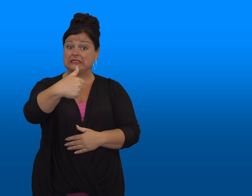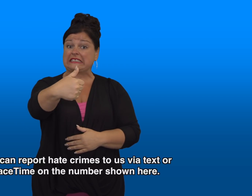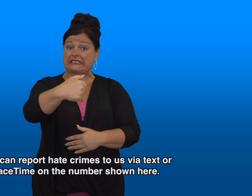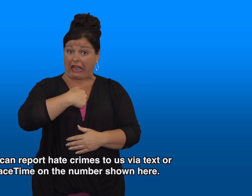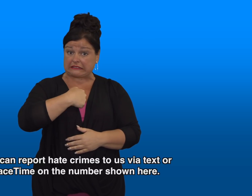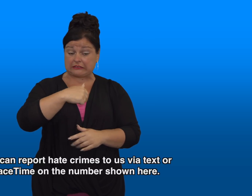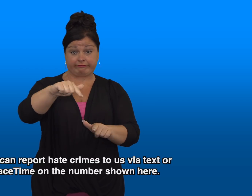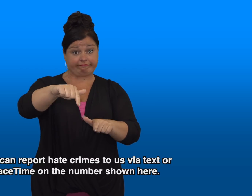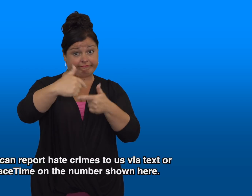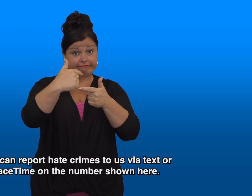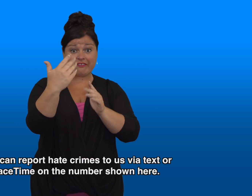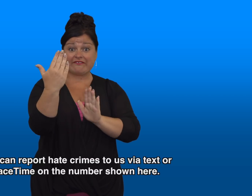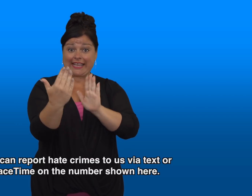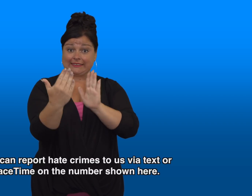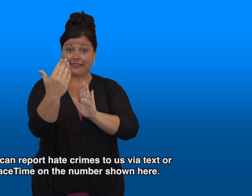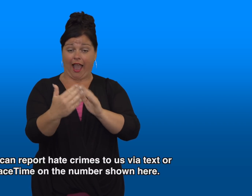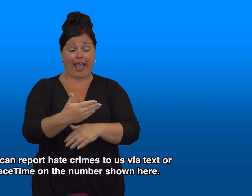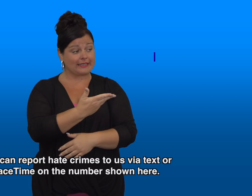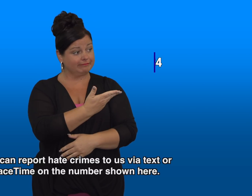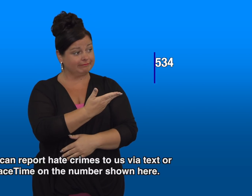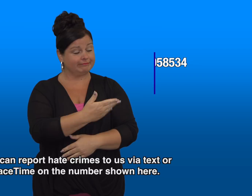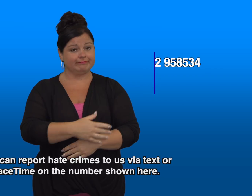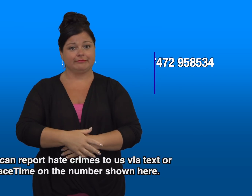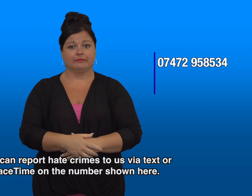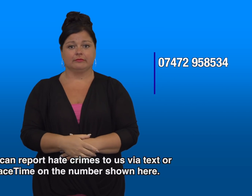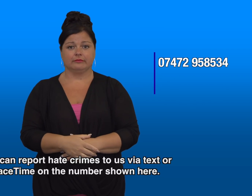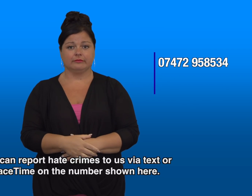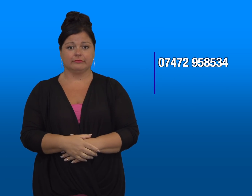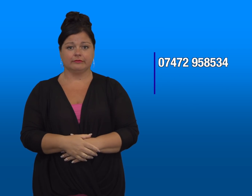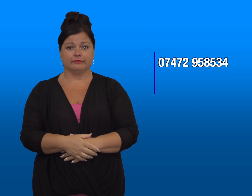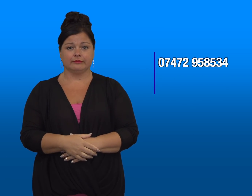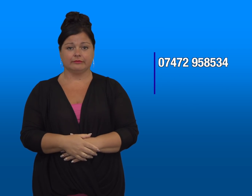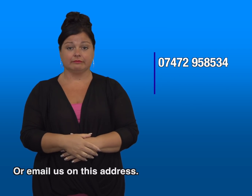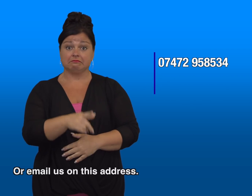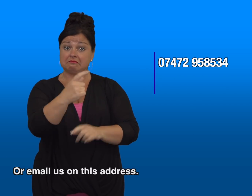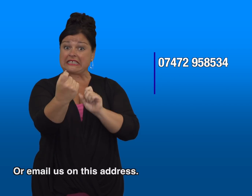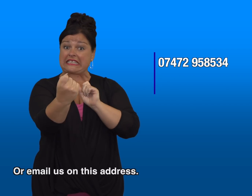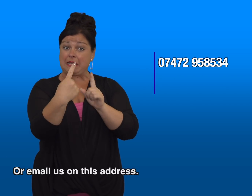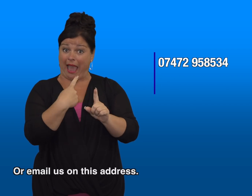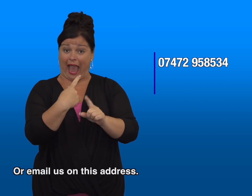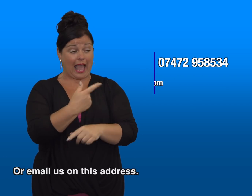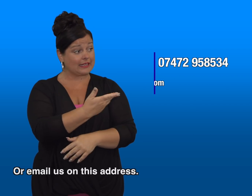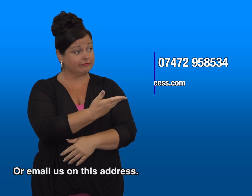You can report hate crime to us via text or FaceTime on the number shown here. Or email us on this